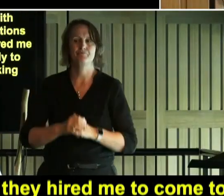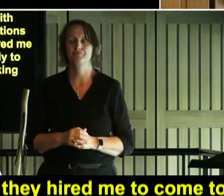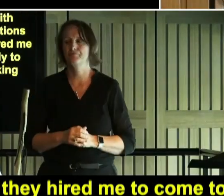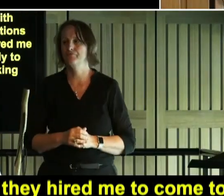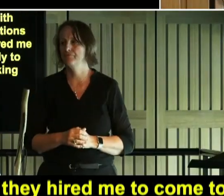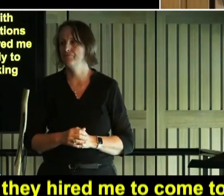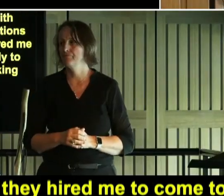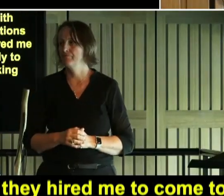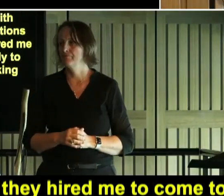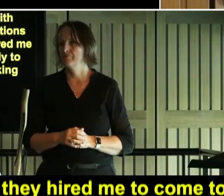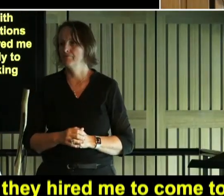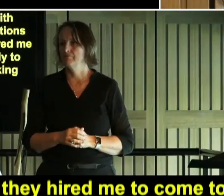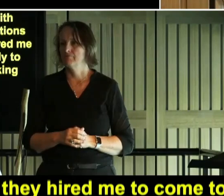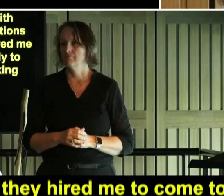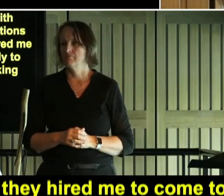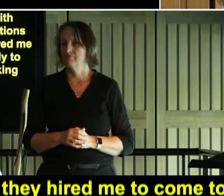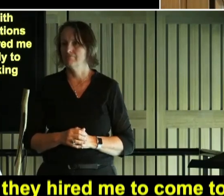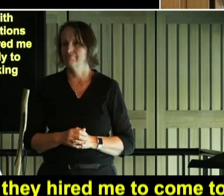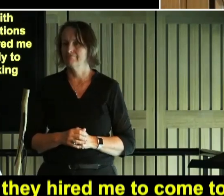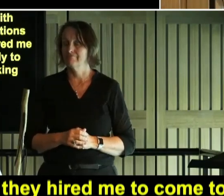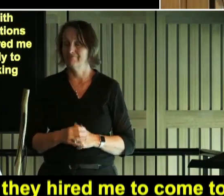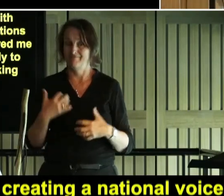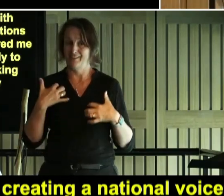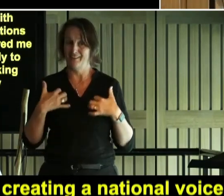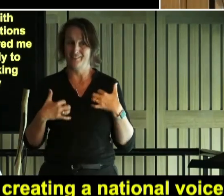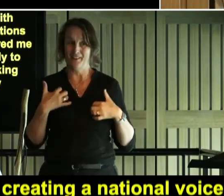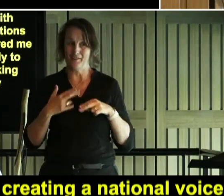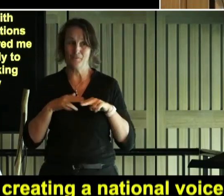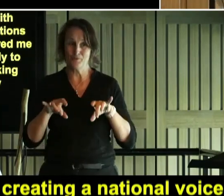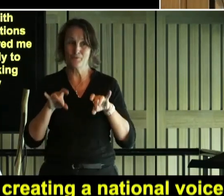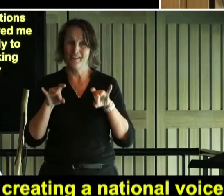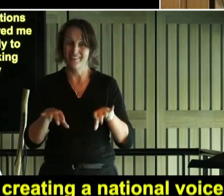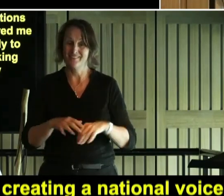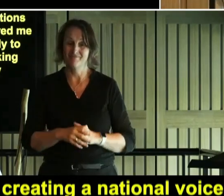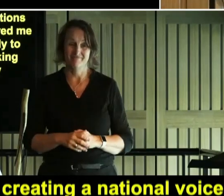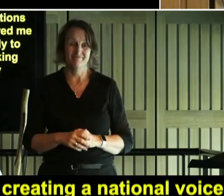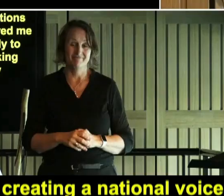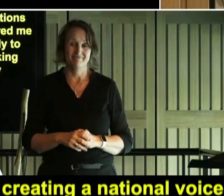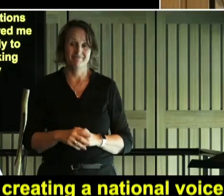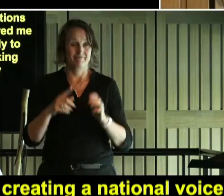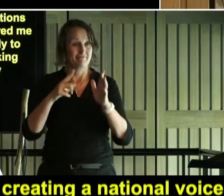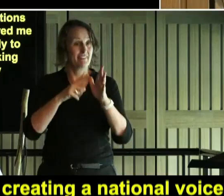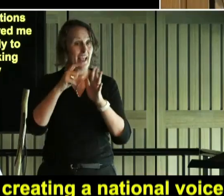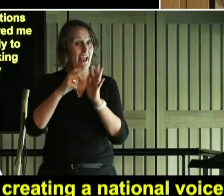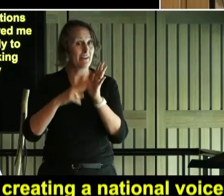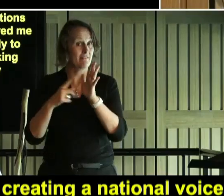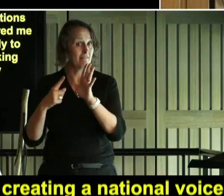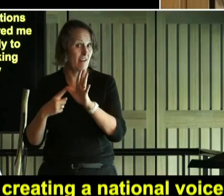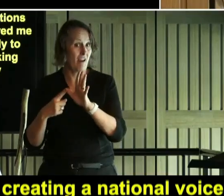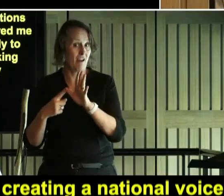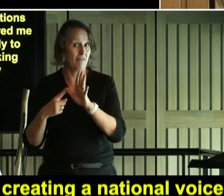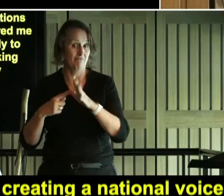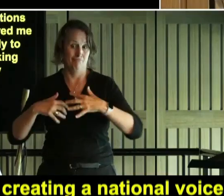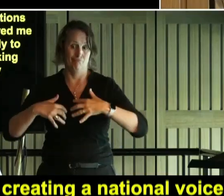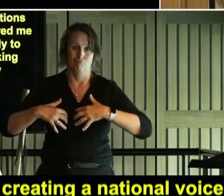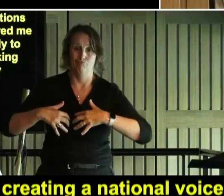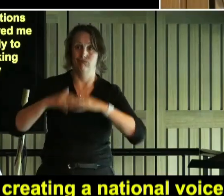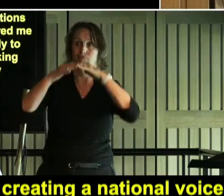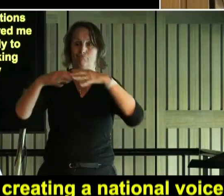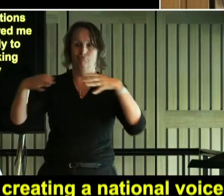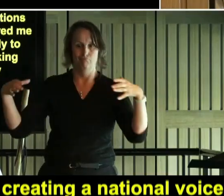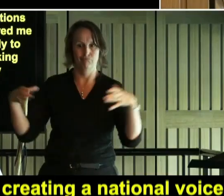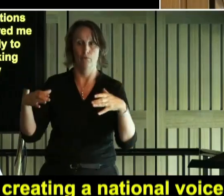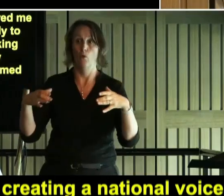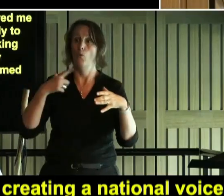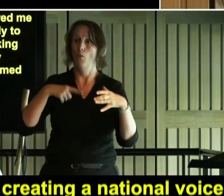feel it's a really exciting moment in Australia. ADNA has formed out of a new